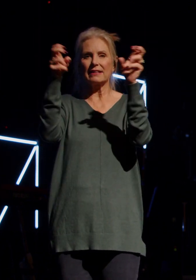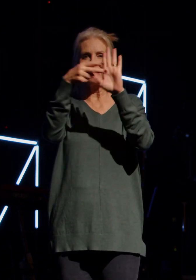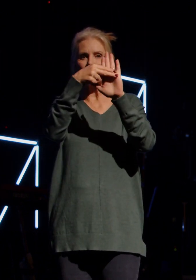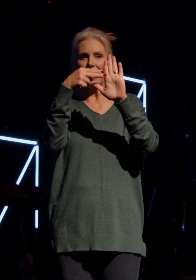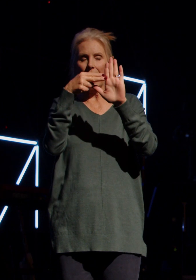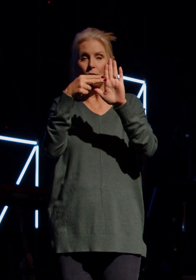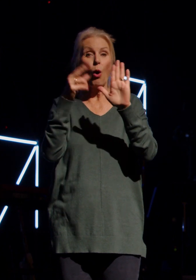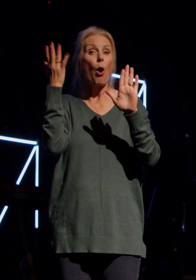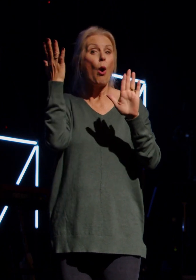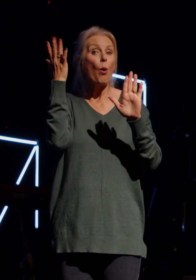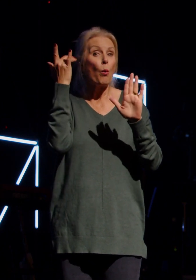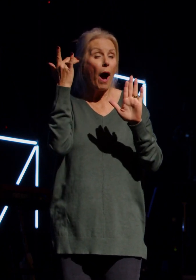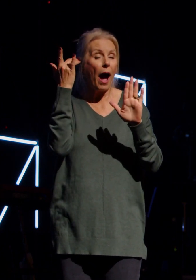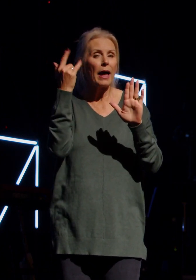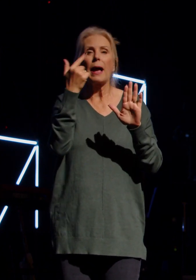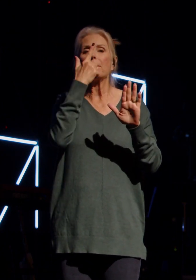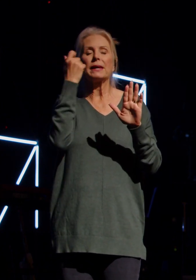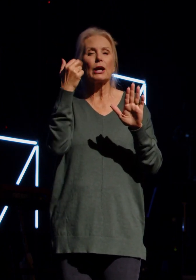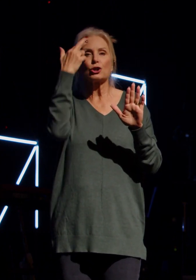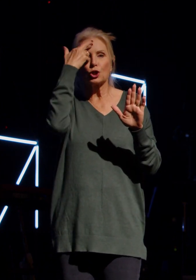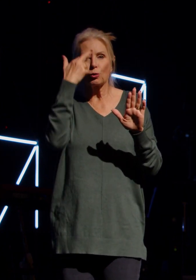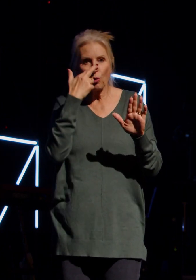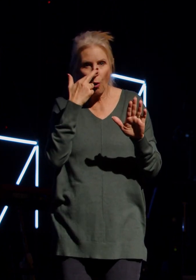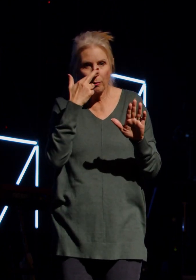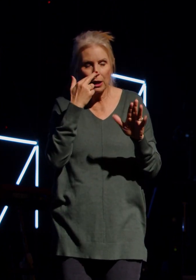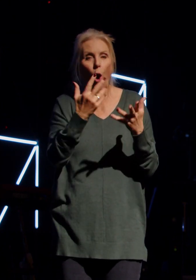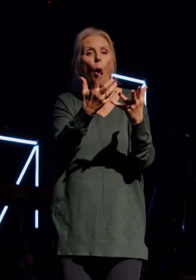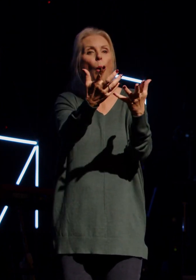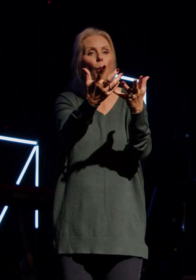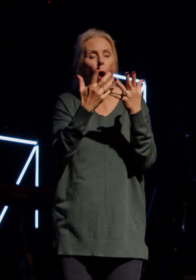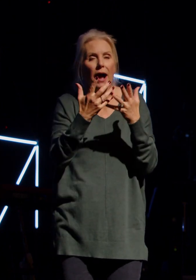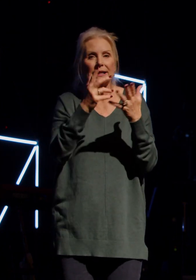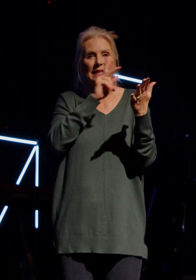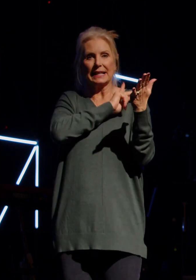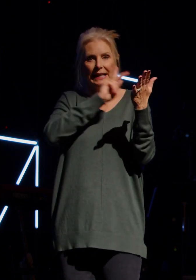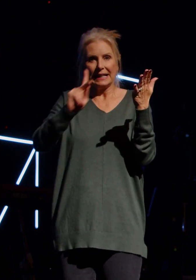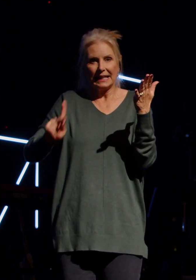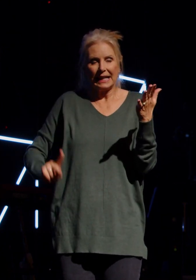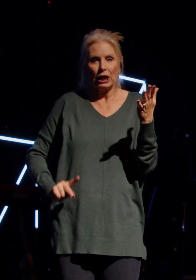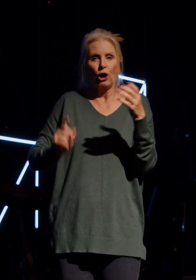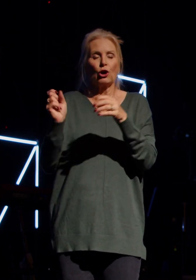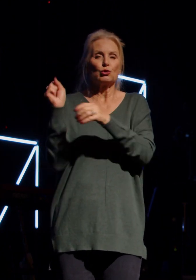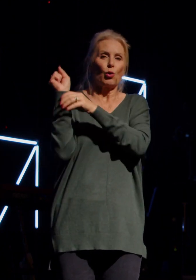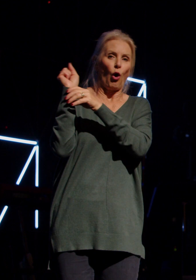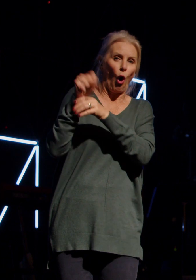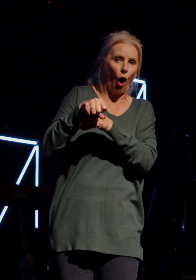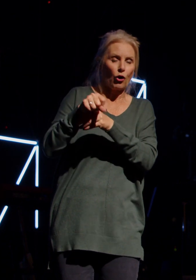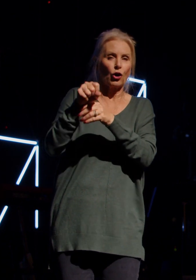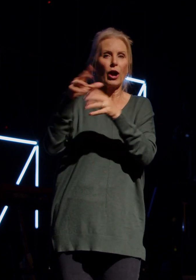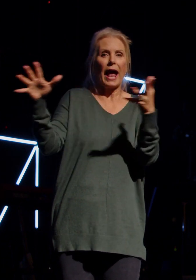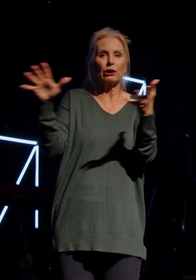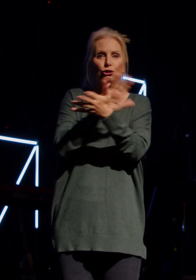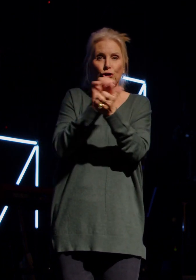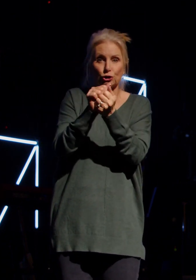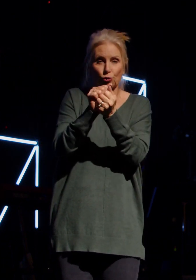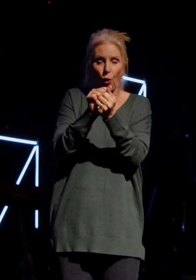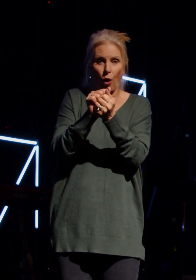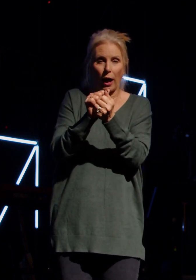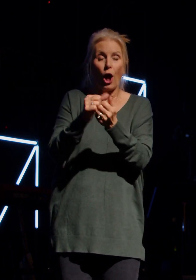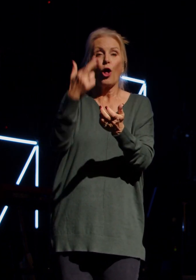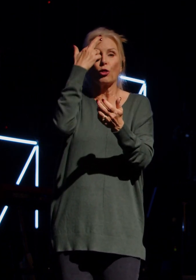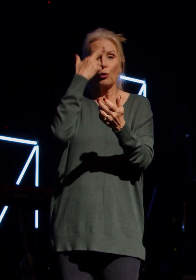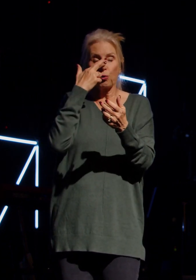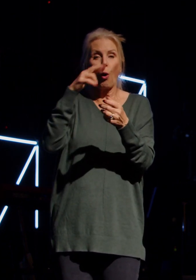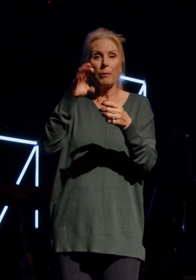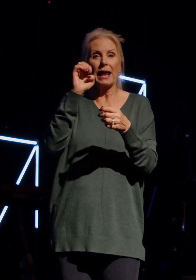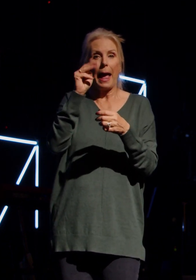the Romans. The Romans want the Messiah. They want a conqueror to come in and absolutely destroy the Roman